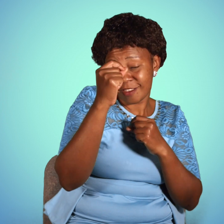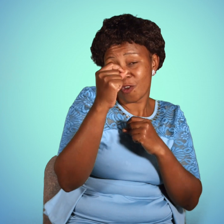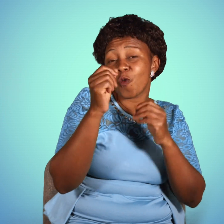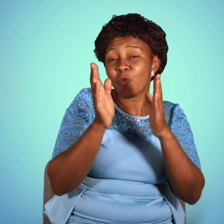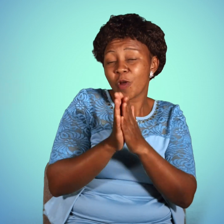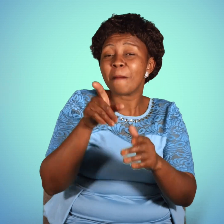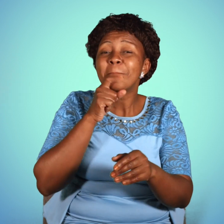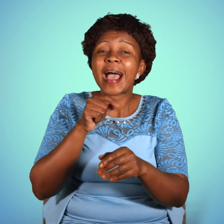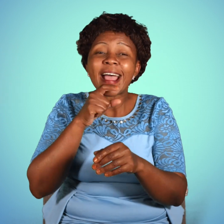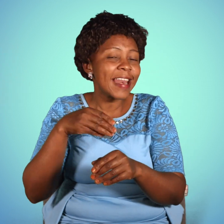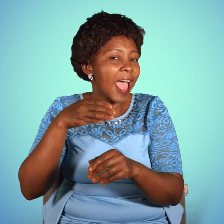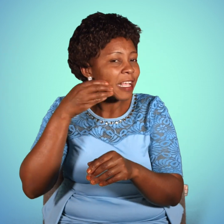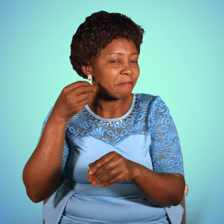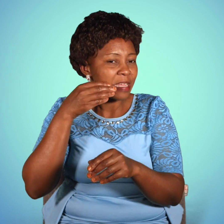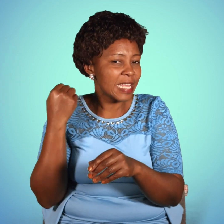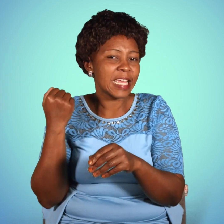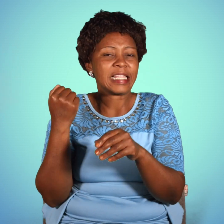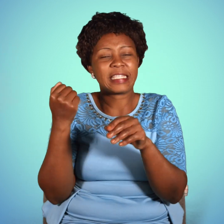ejaculation, and use self-control.